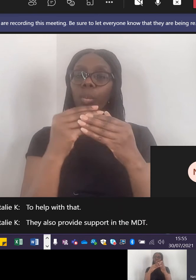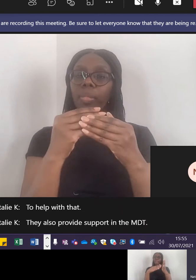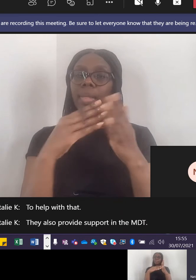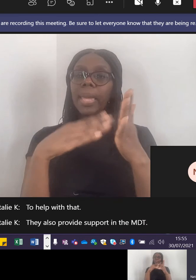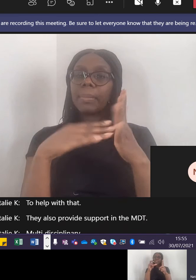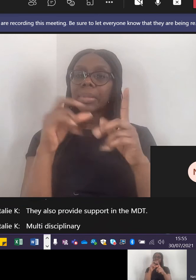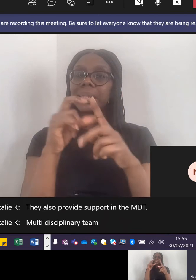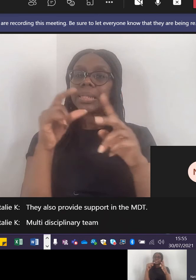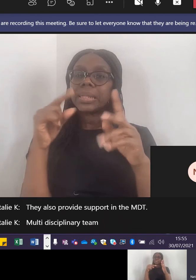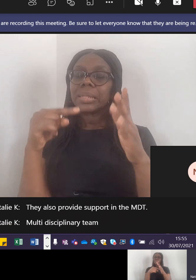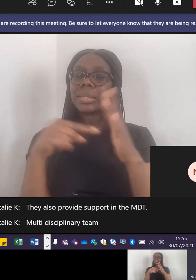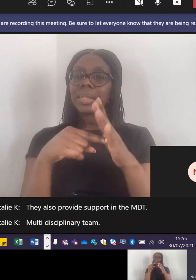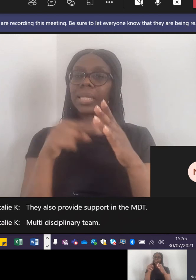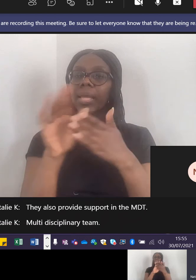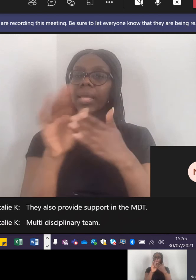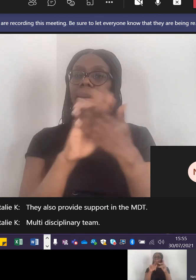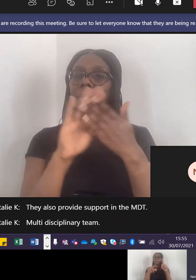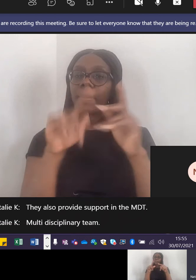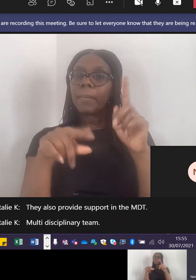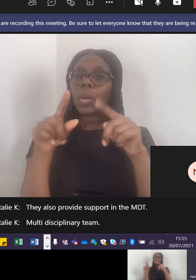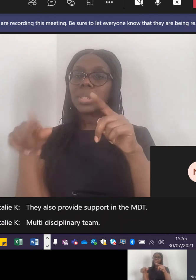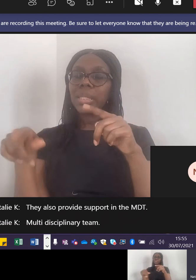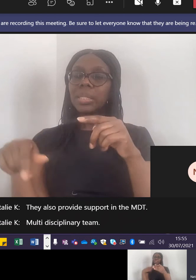multidisciplinary team,